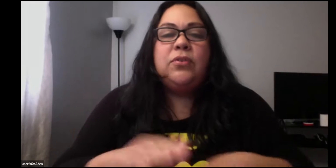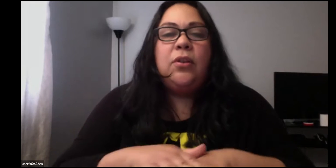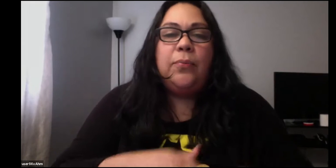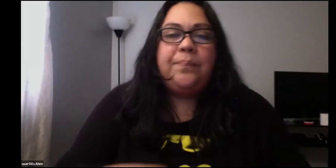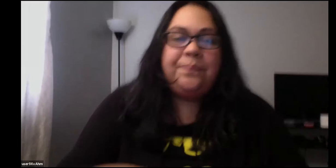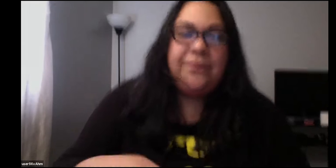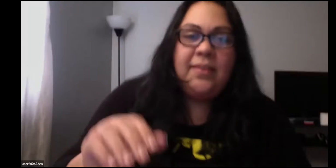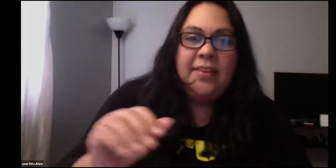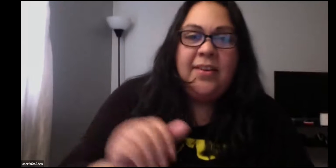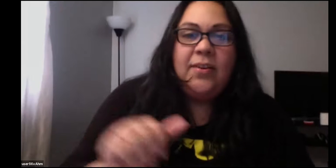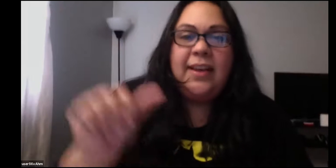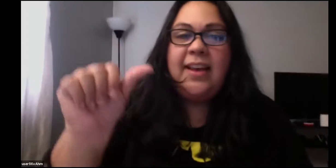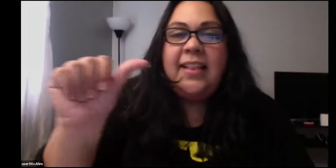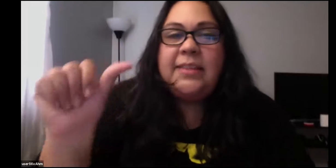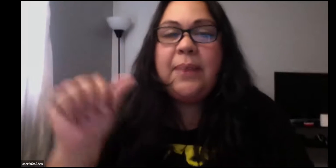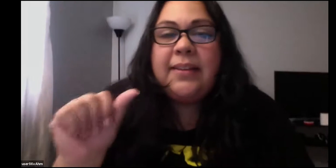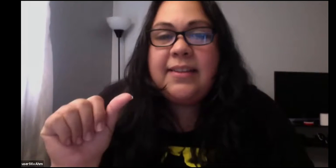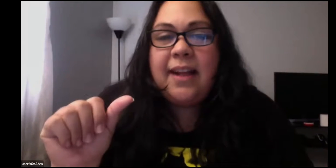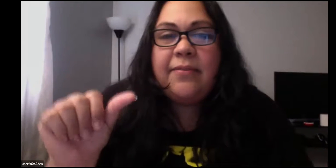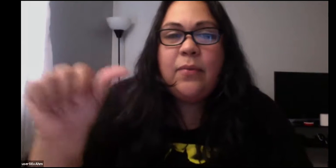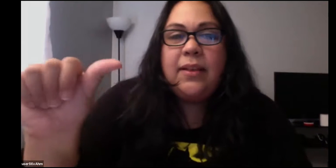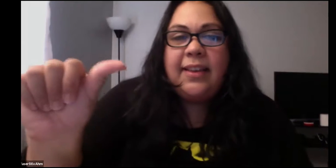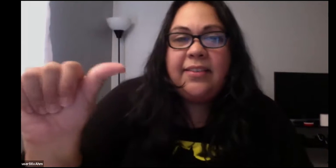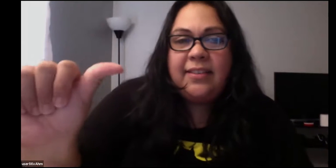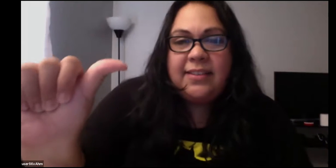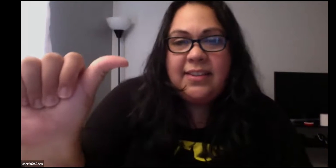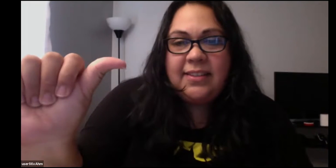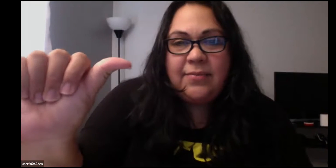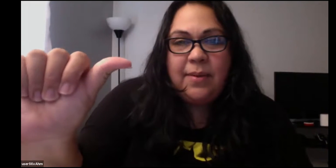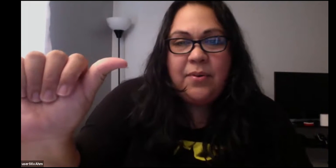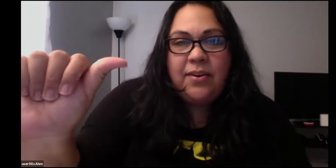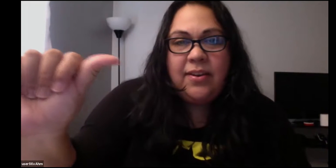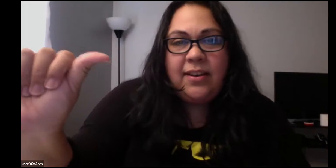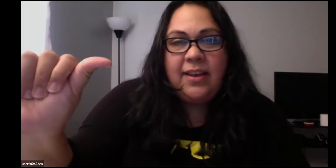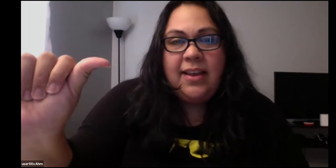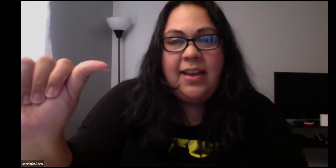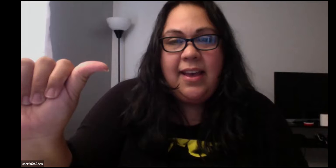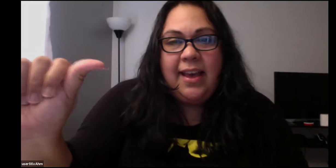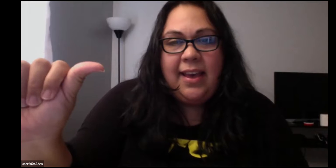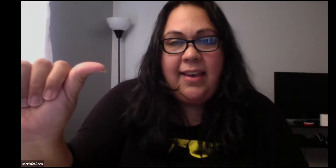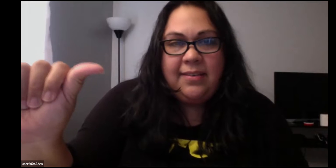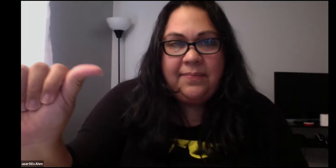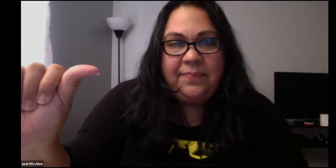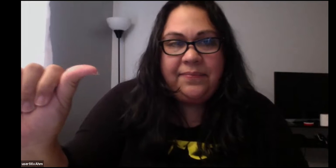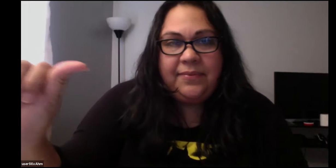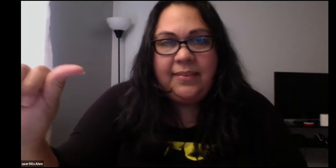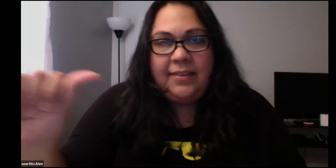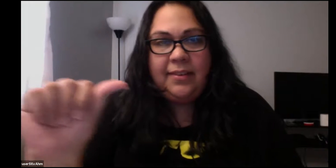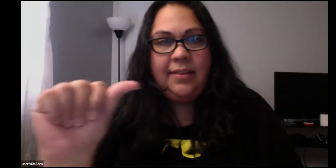slow. Okay, let's practice the alphabet. What letter is this? Remember? A.